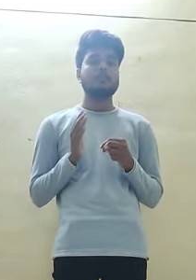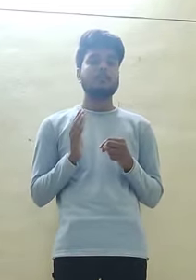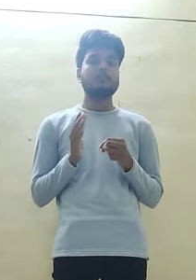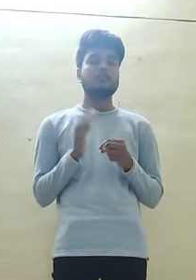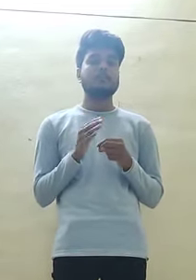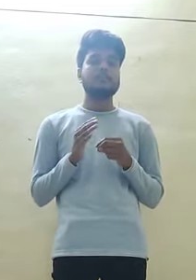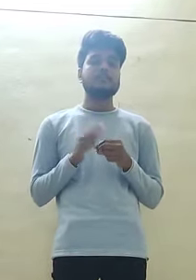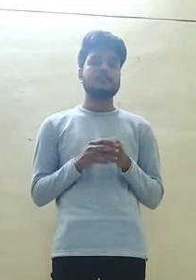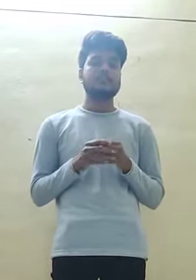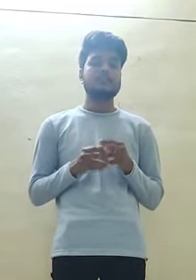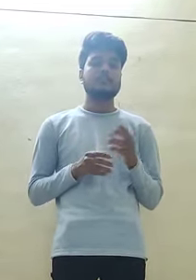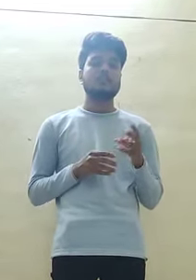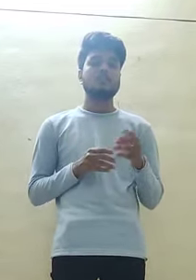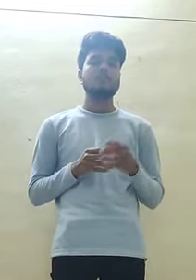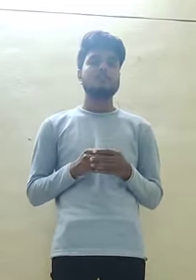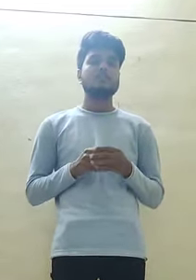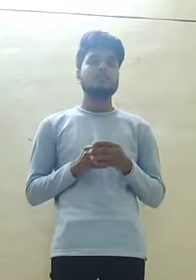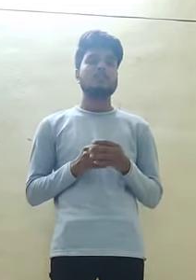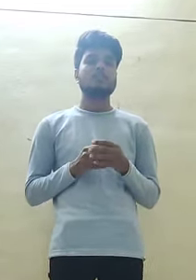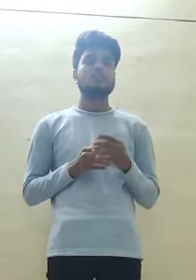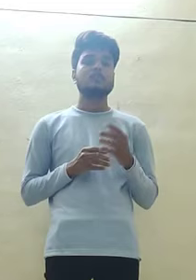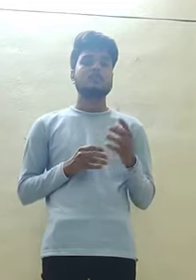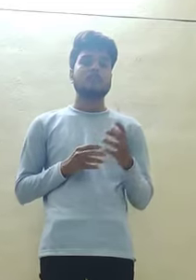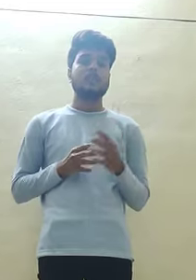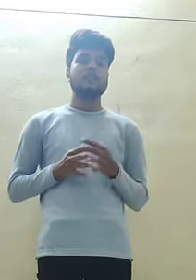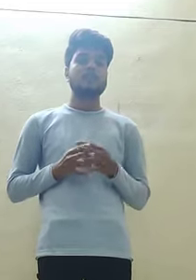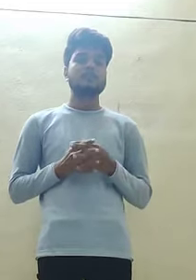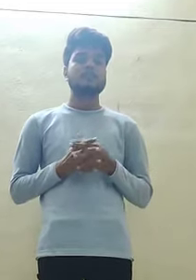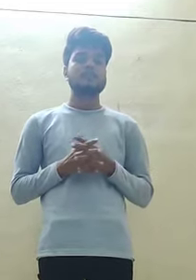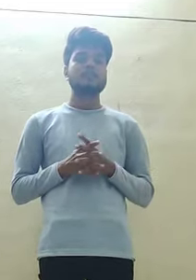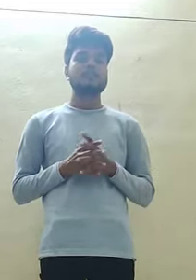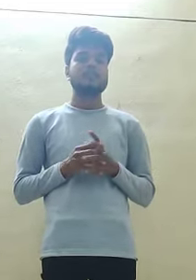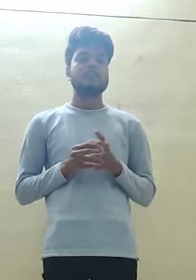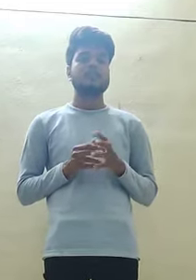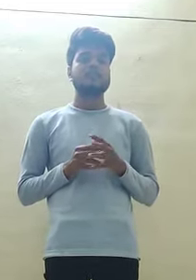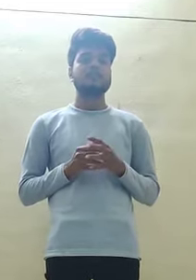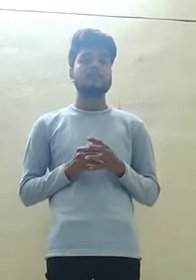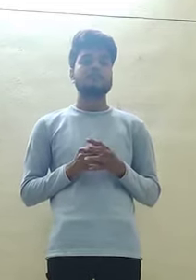if nothing is written. So this is all about the lambda expression in Java. Thank you.